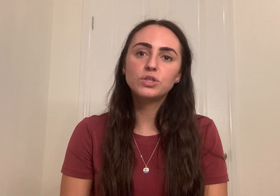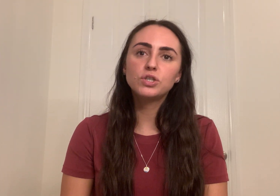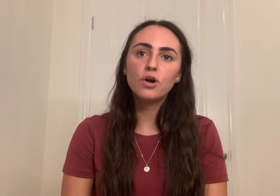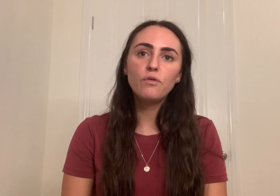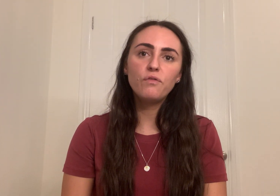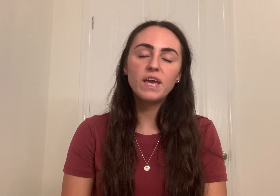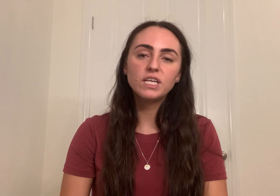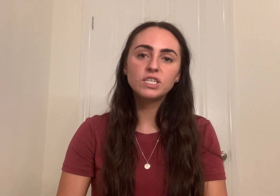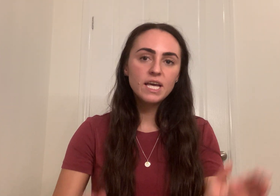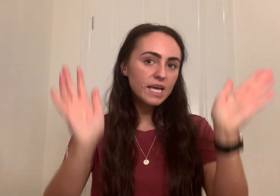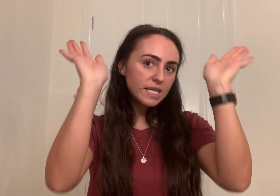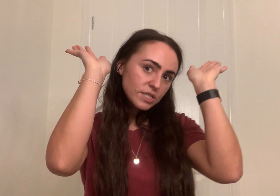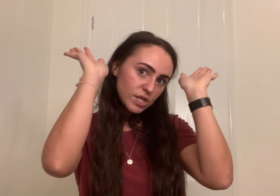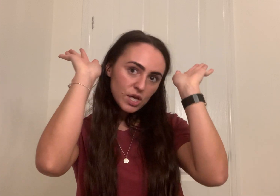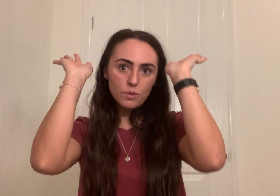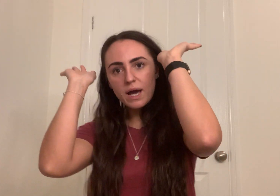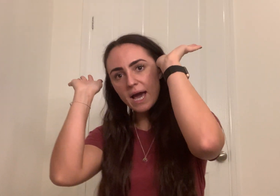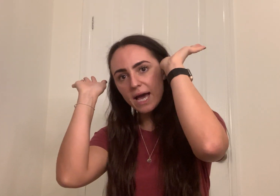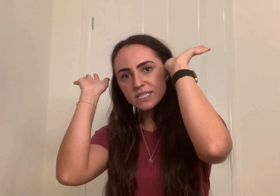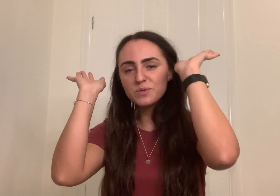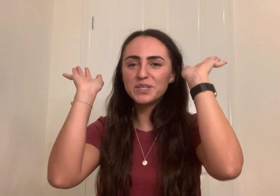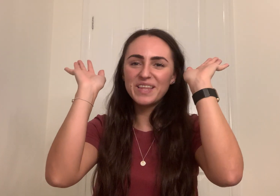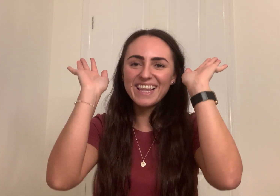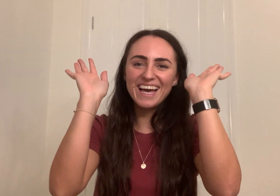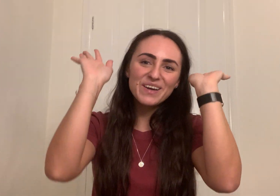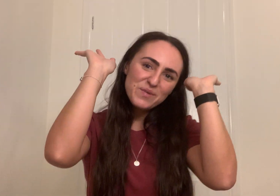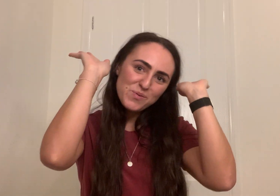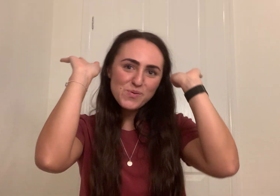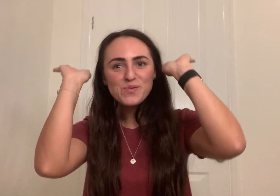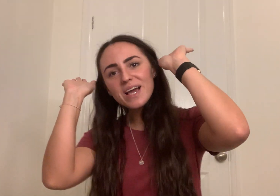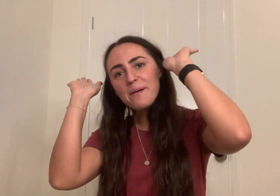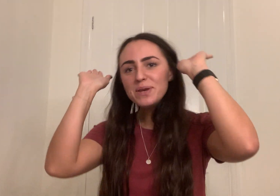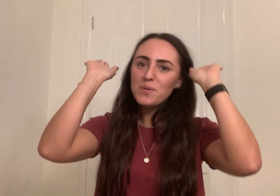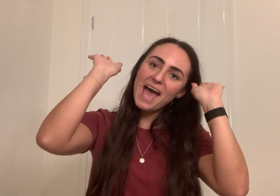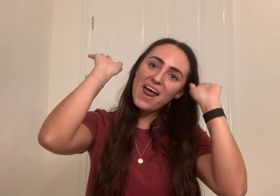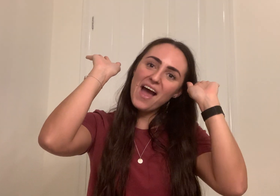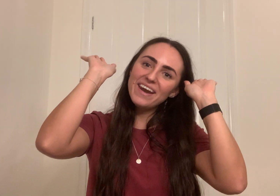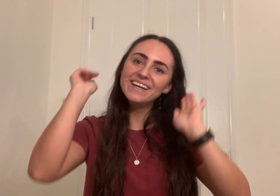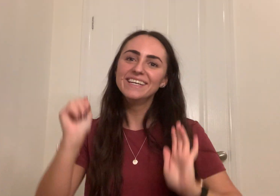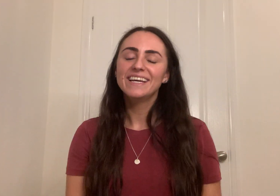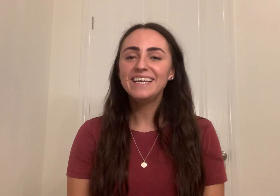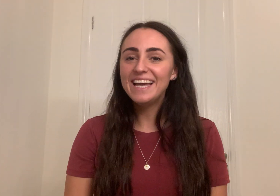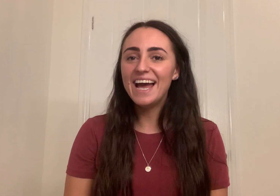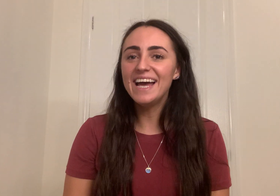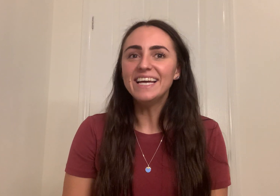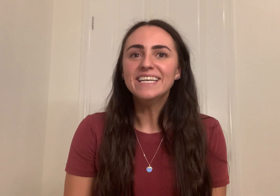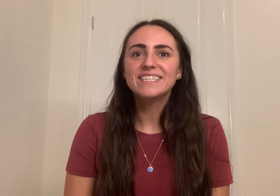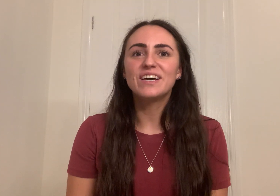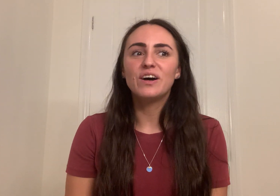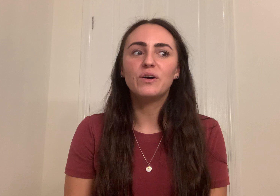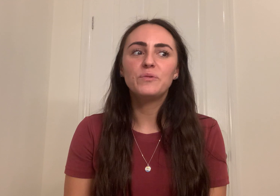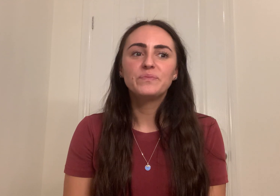show Fish his new hat. Should we do that, like, ooh, got my new hat on? Yeah, so